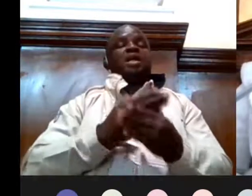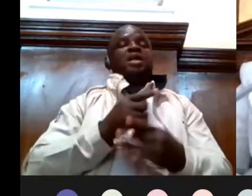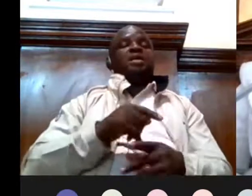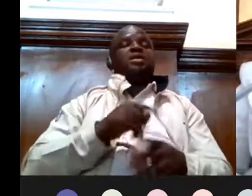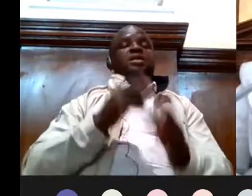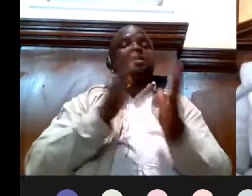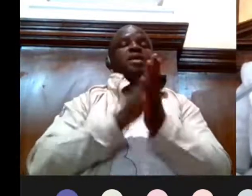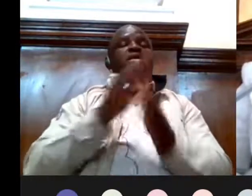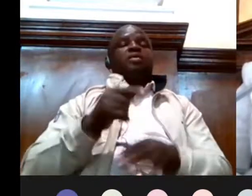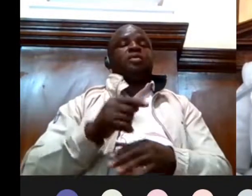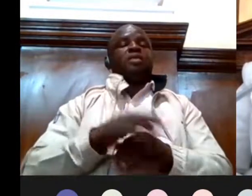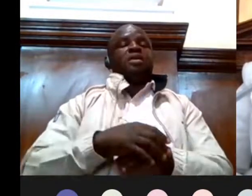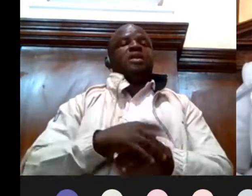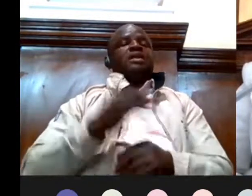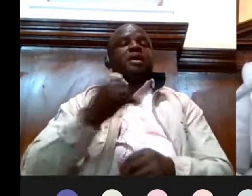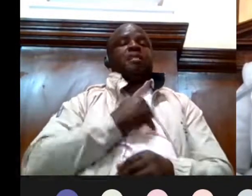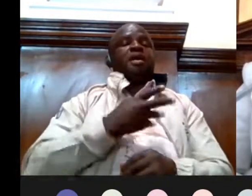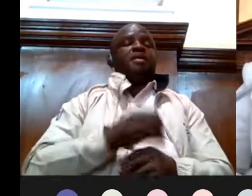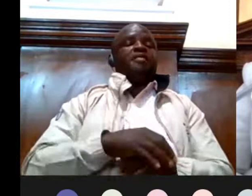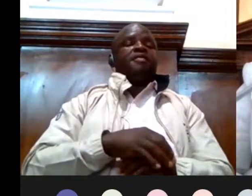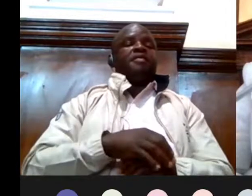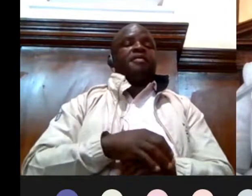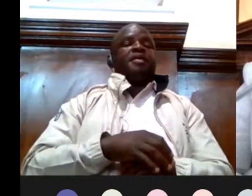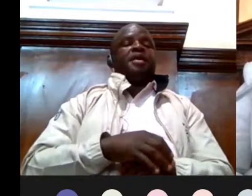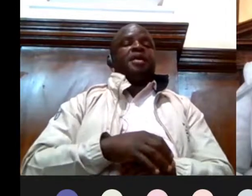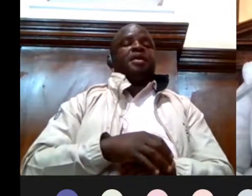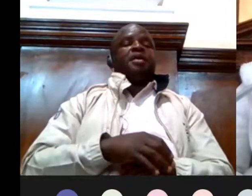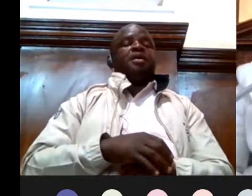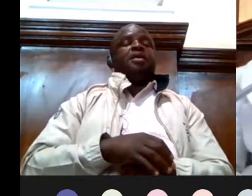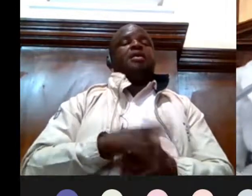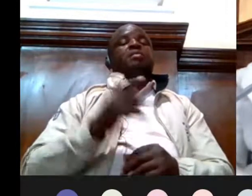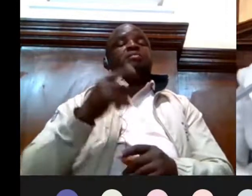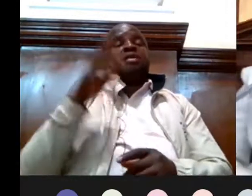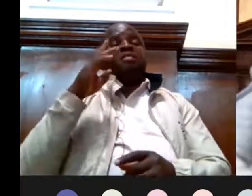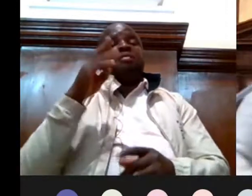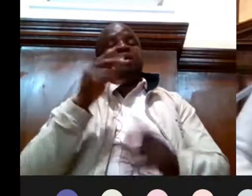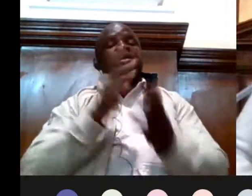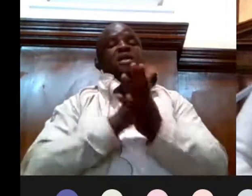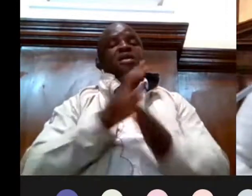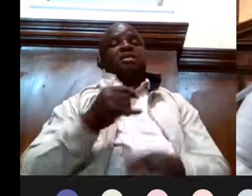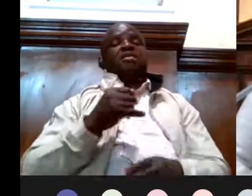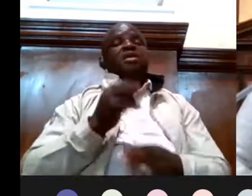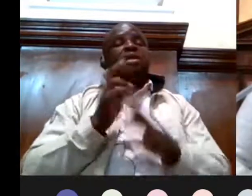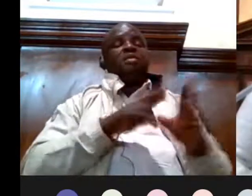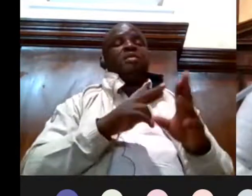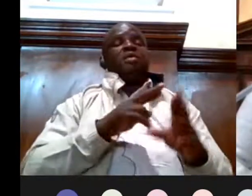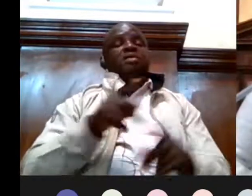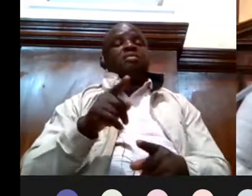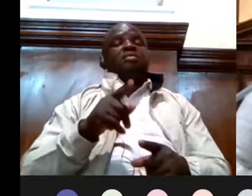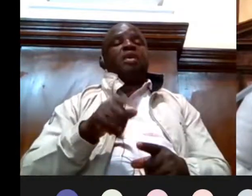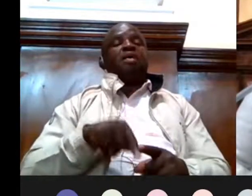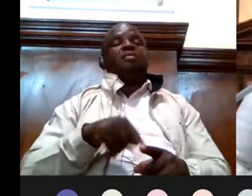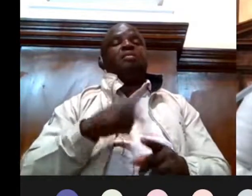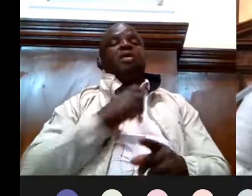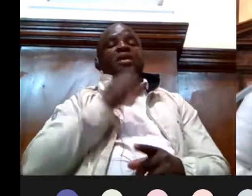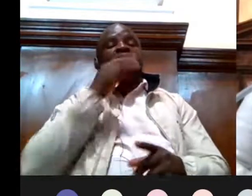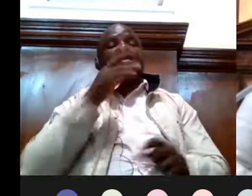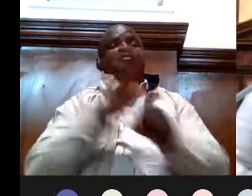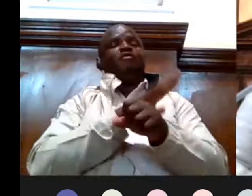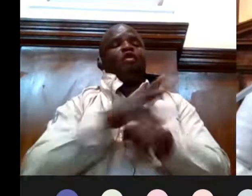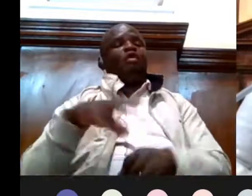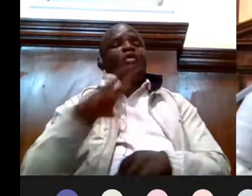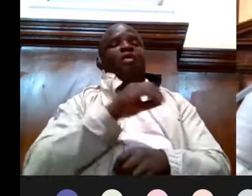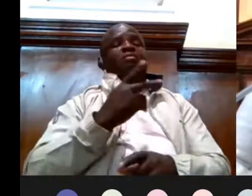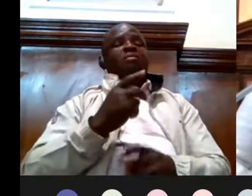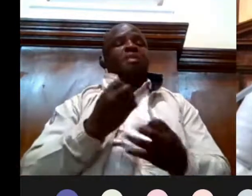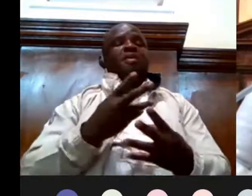almost 10,000. What a pain about this piece of text is that 10,000 only reported case does not paint the entire picture of